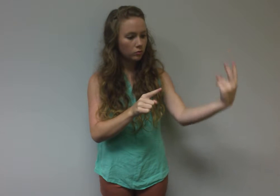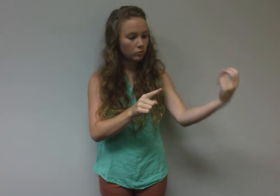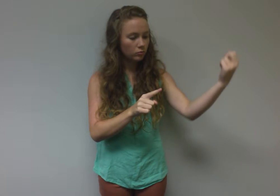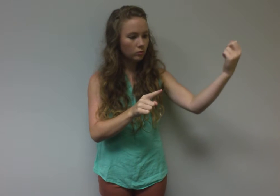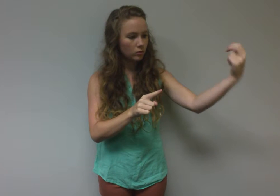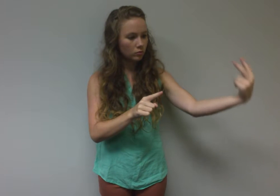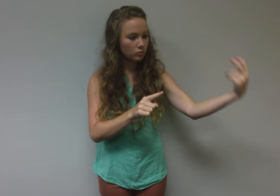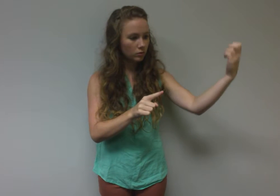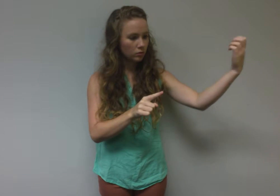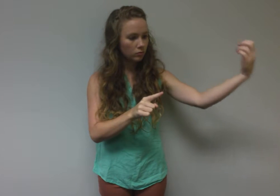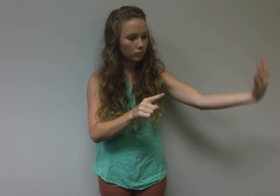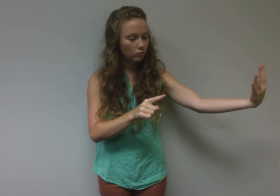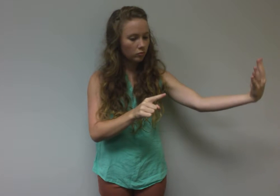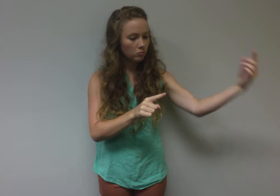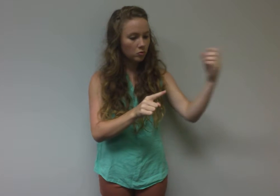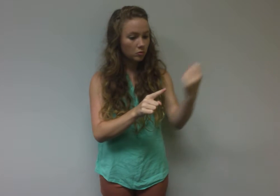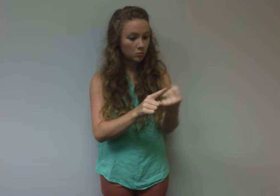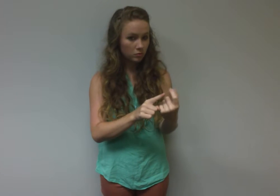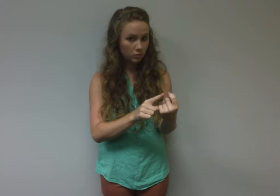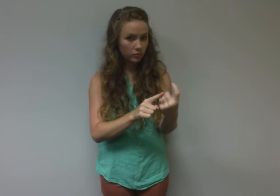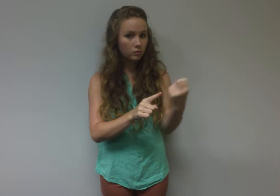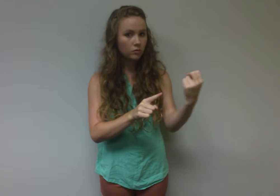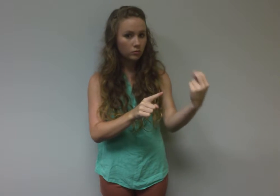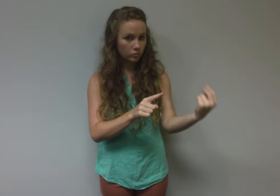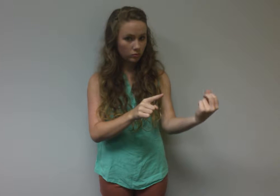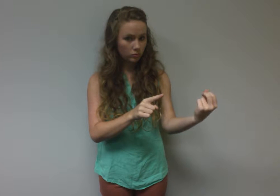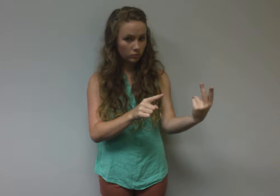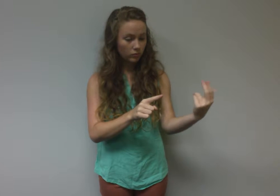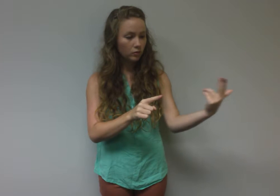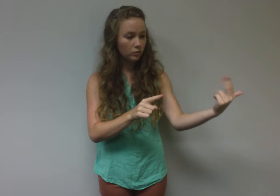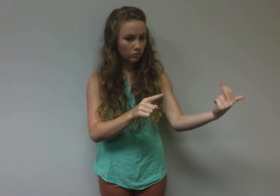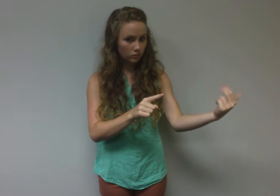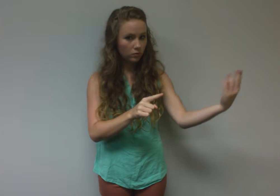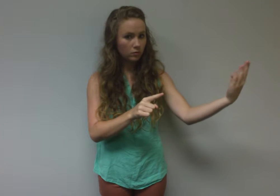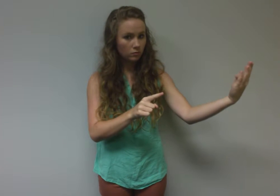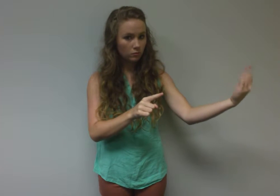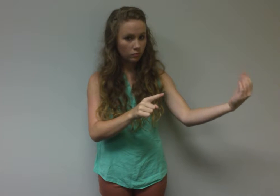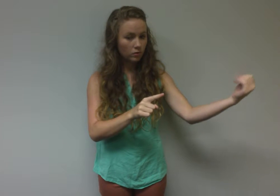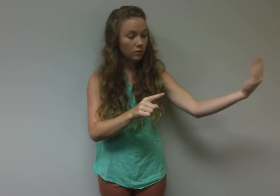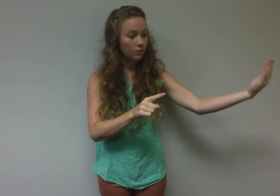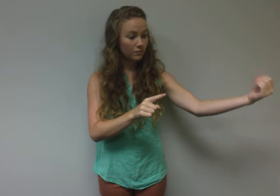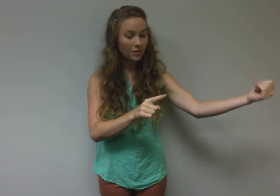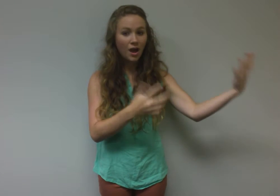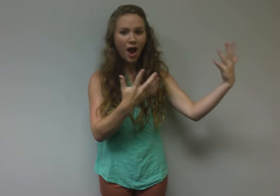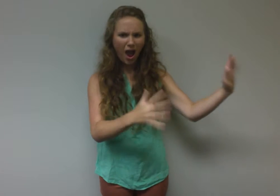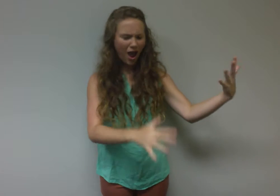15. Once again, this takes a long time, but if you ever get confused or you forget what 1 plus 4 is, although I don't